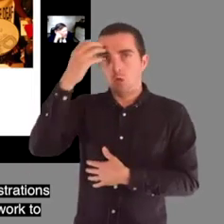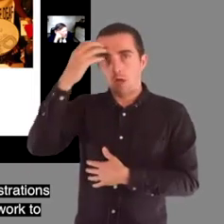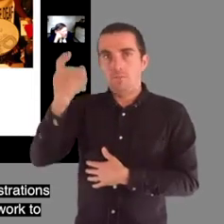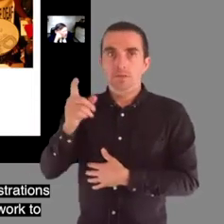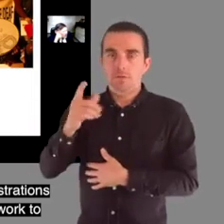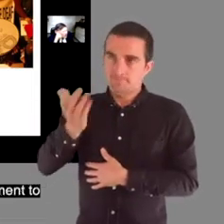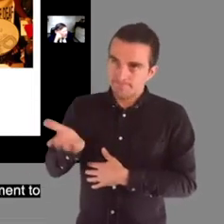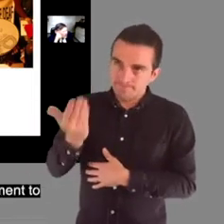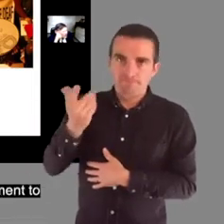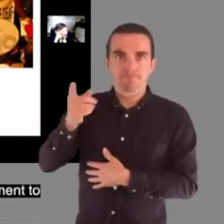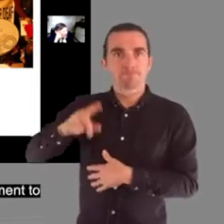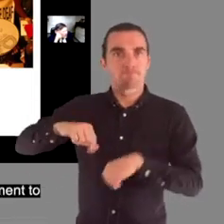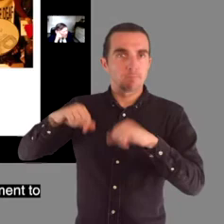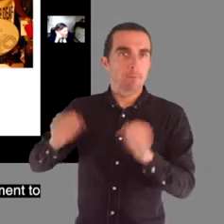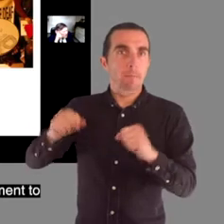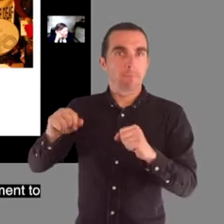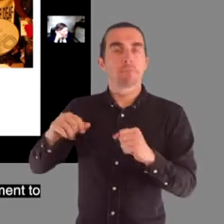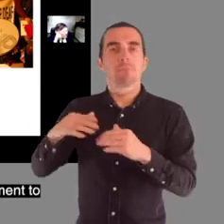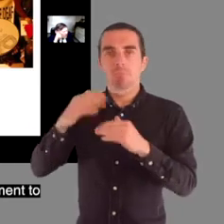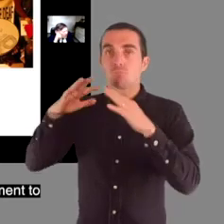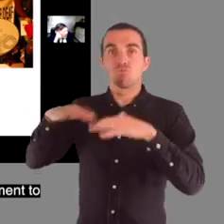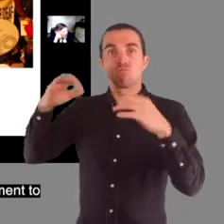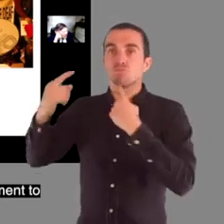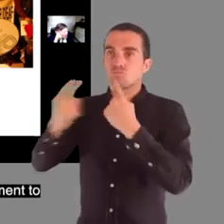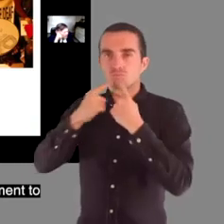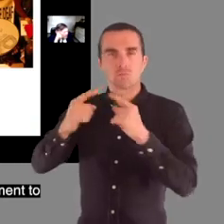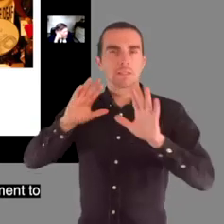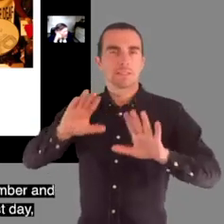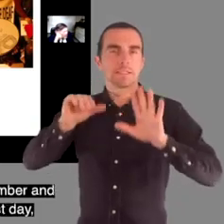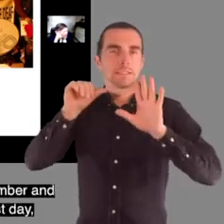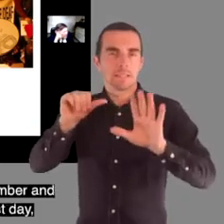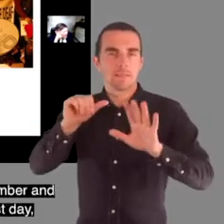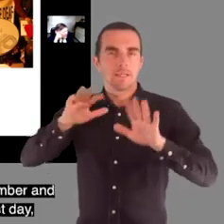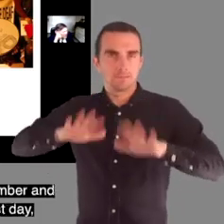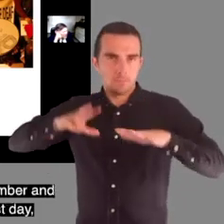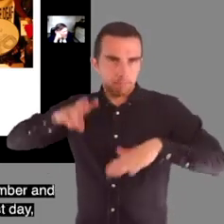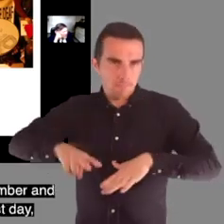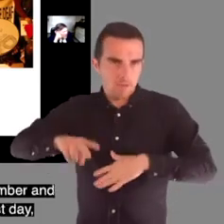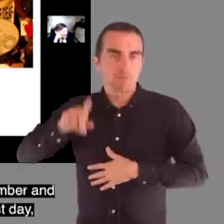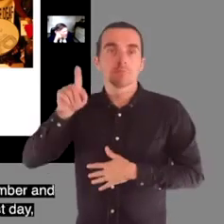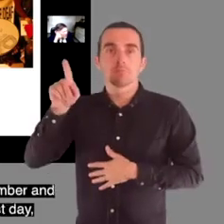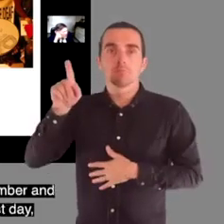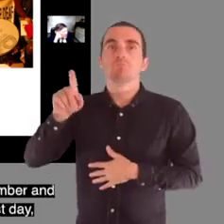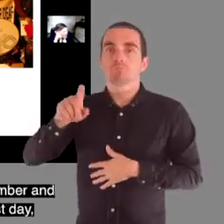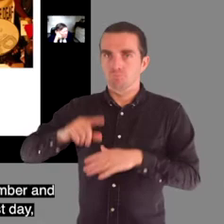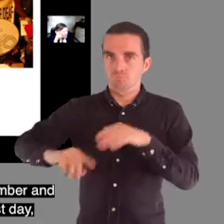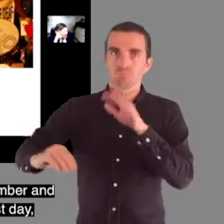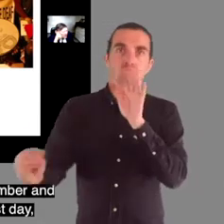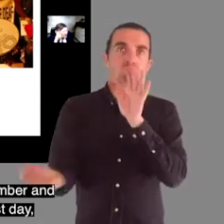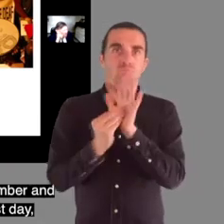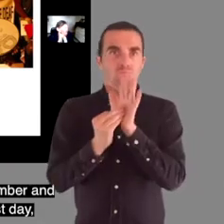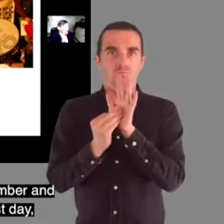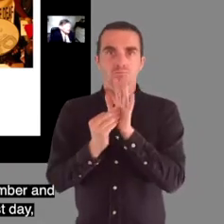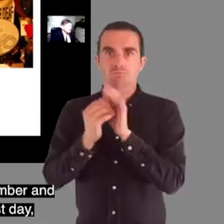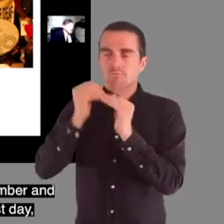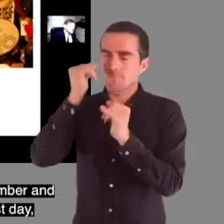network to actually get the Indian government to finally agree this, the cabinet on the 16th of December, and the law became